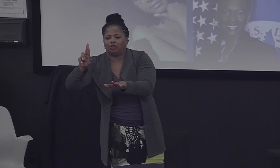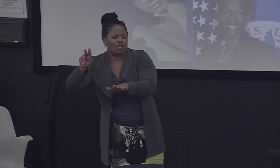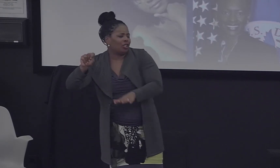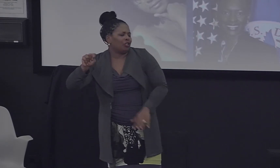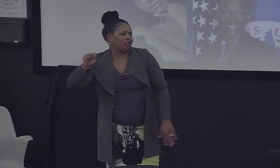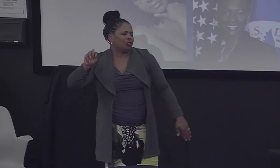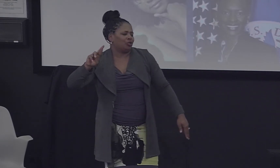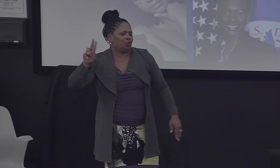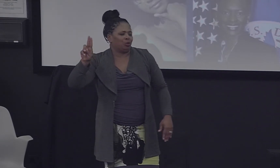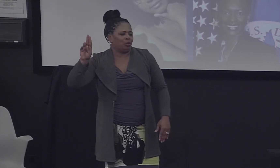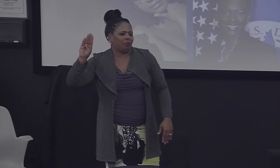the world.